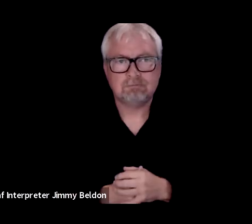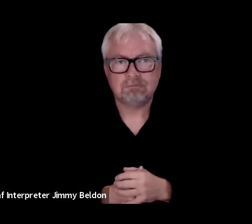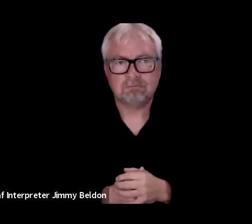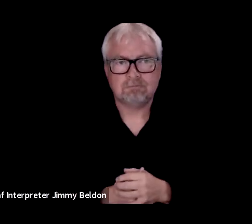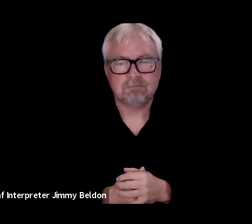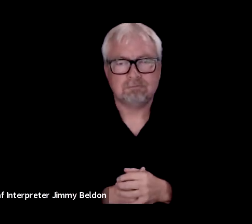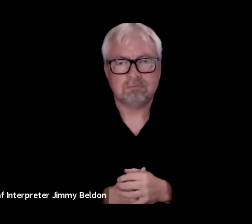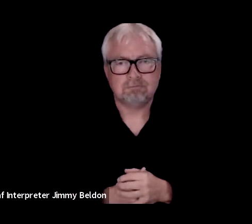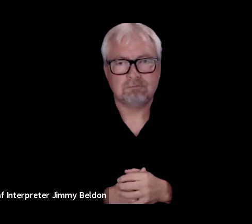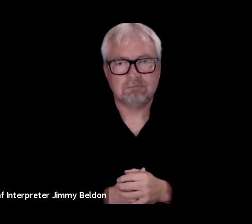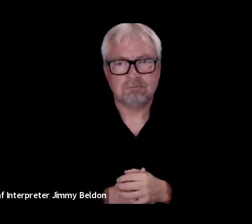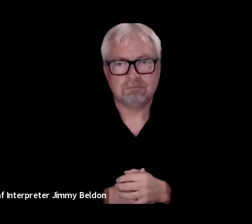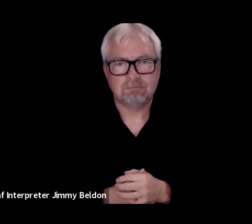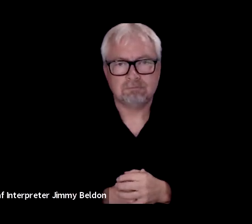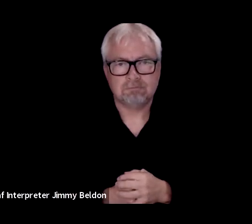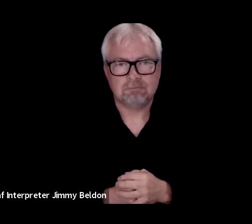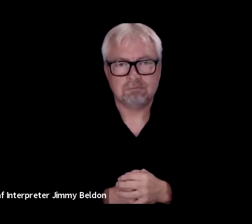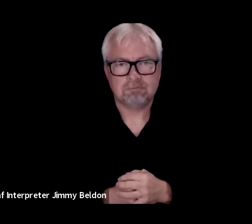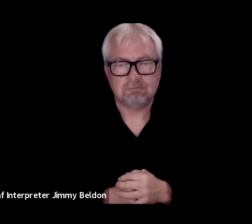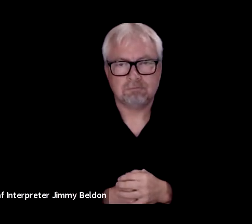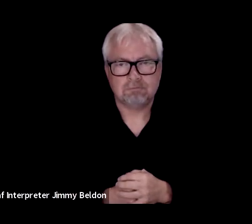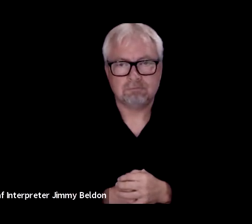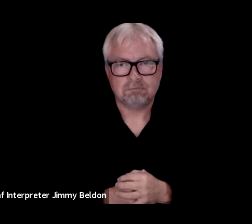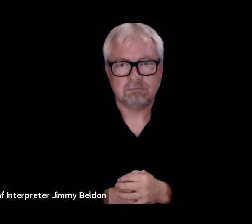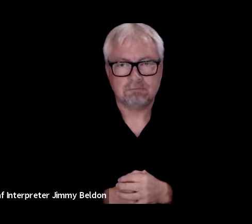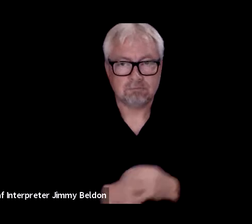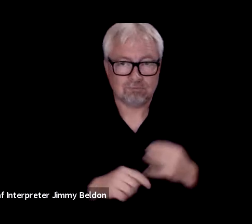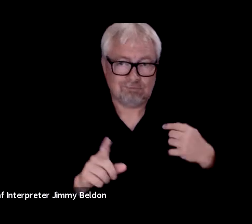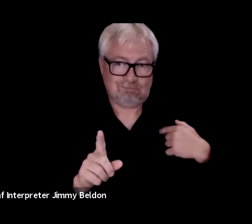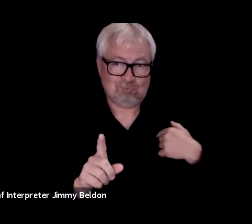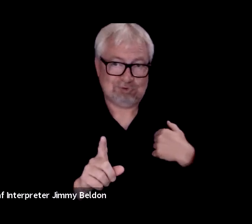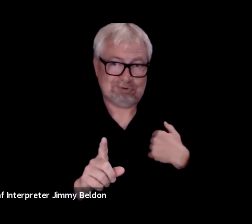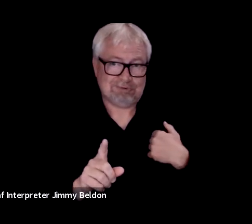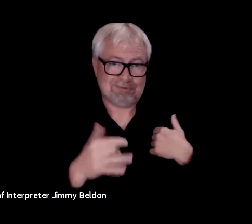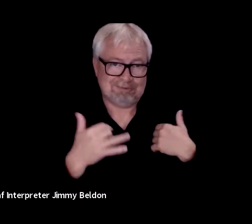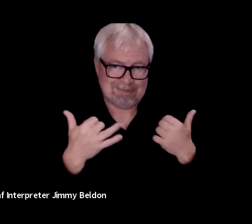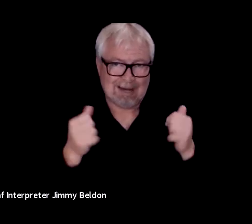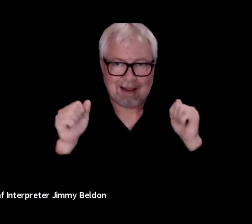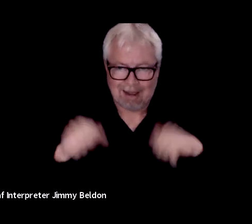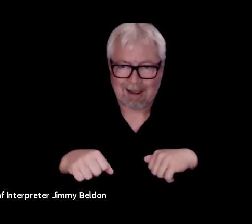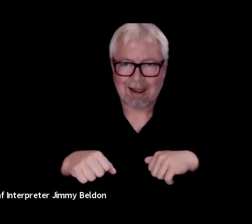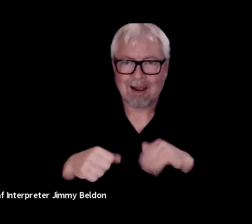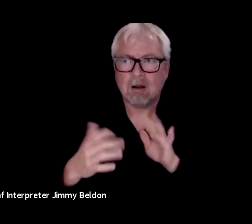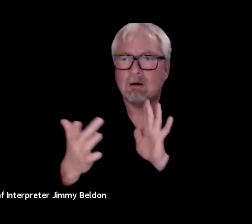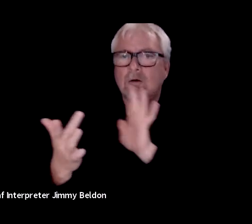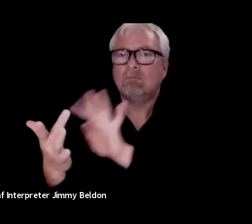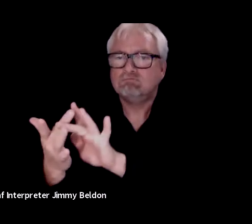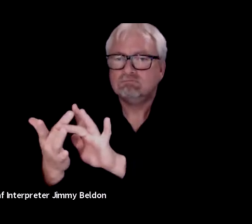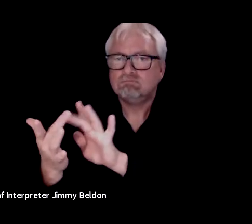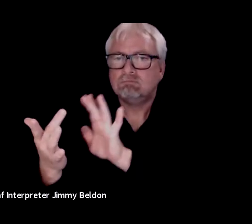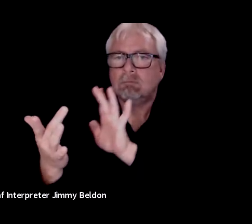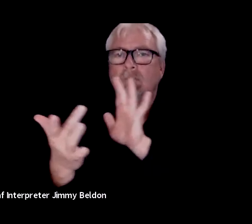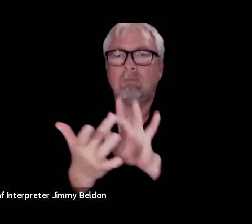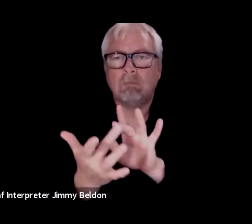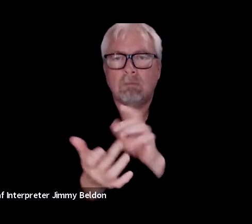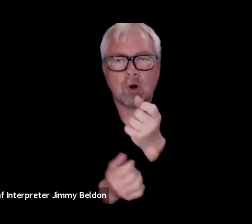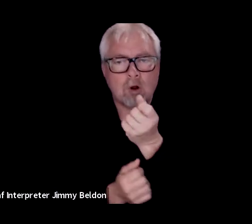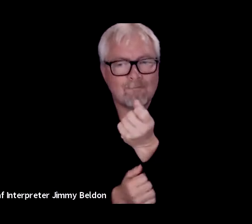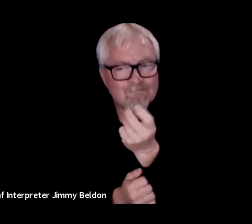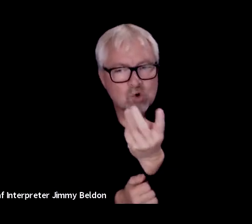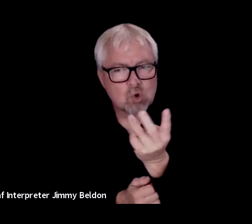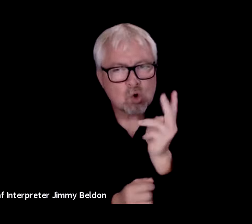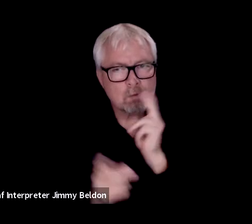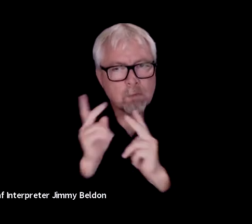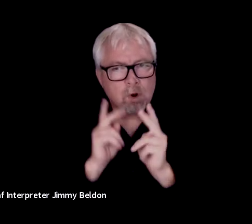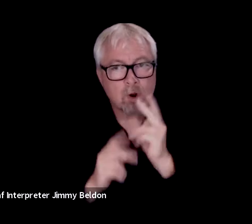efforts, both because of just the sheer volume, but also because fewer and fewer people are responding to the requests